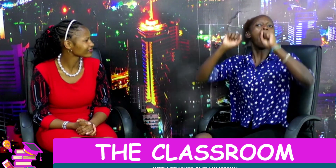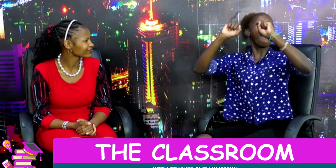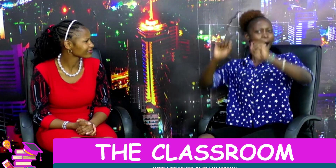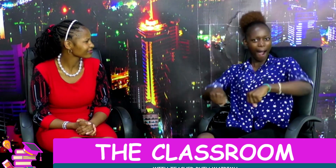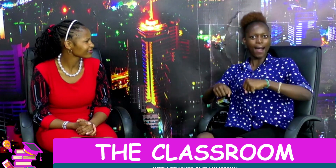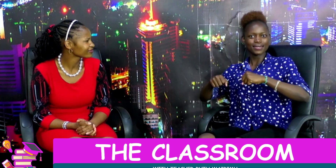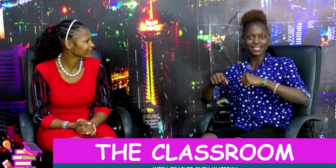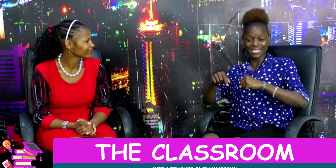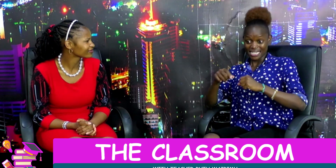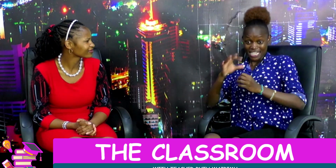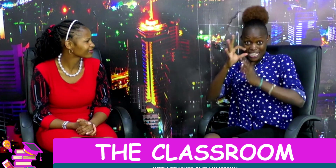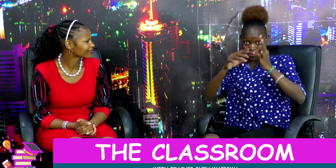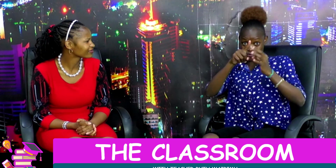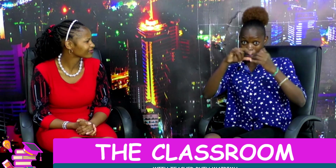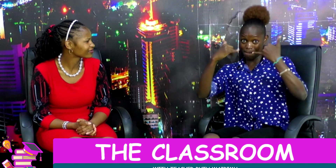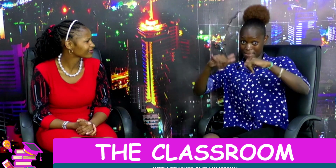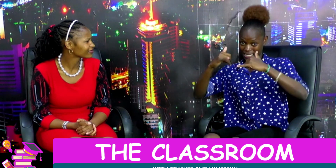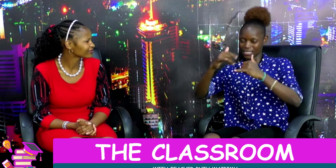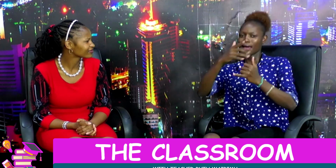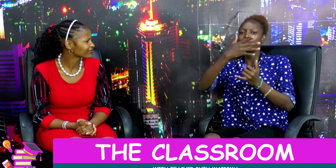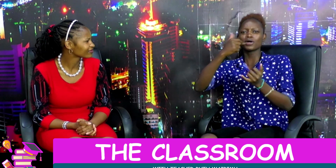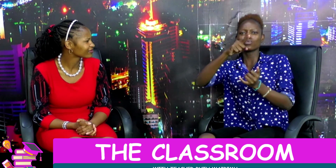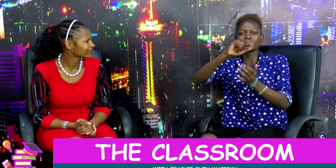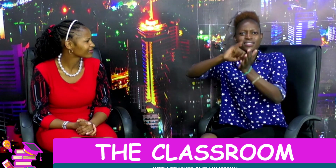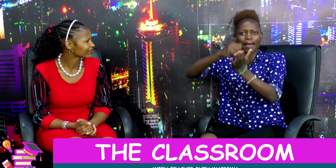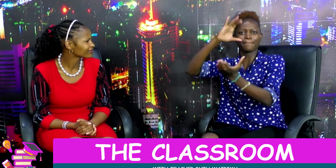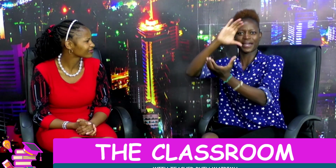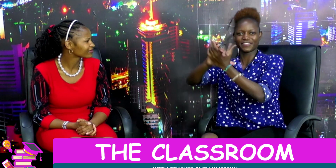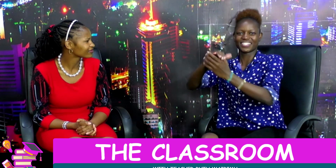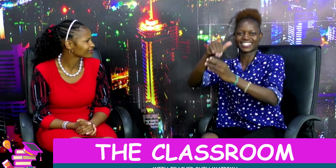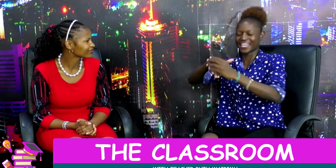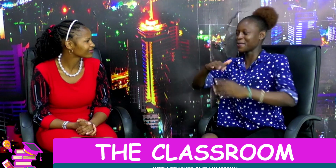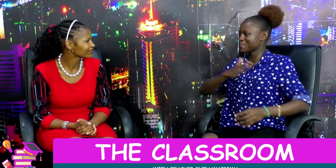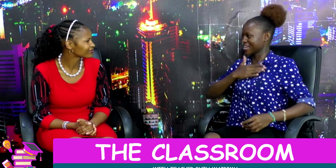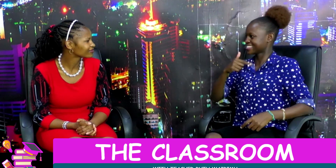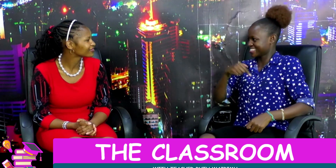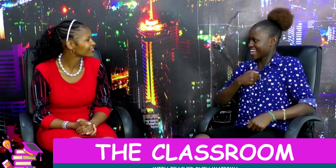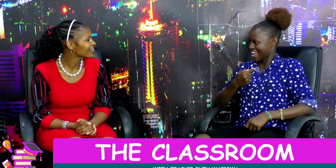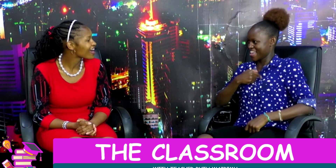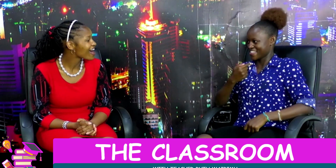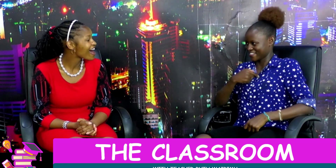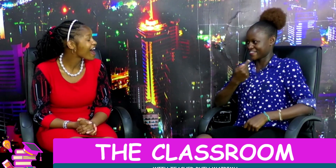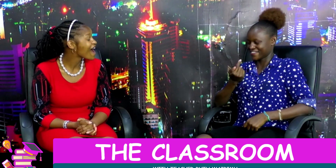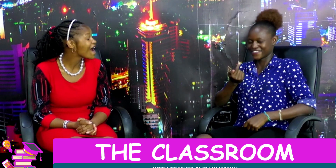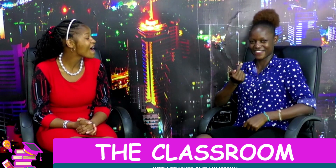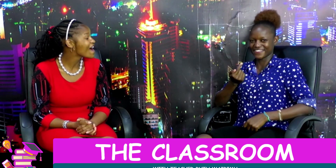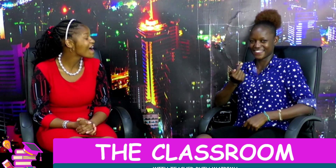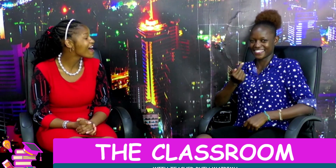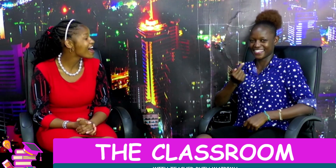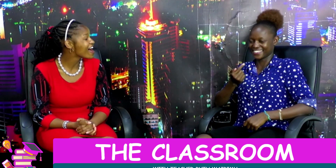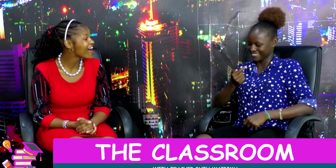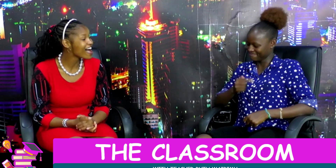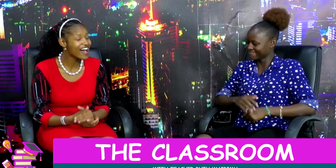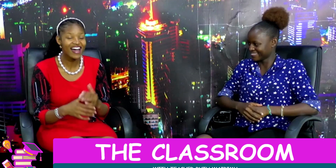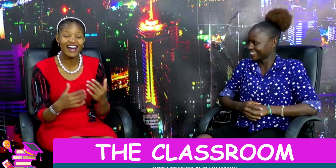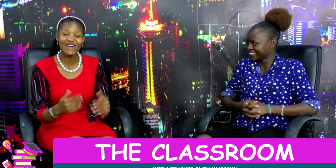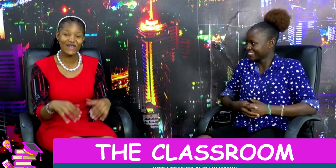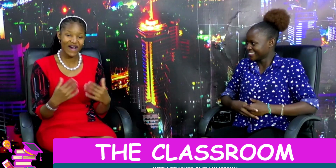I am more skilled in basketball, and even women can play basketball just the same. You have to All that